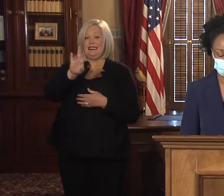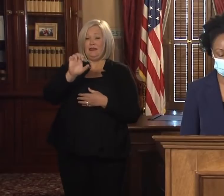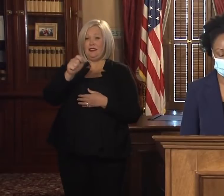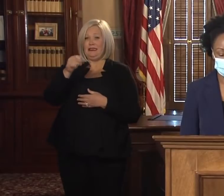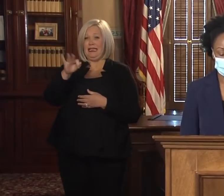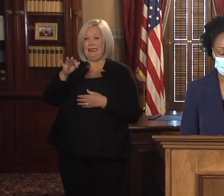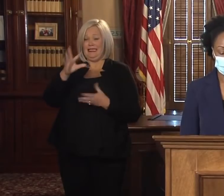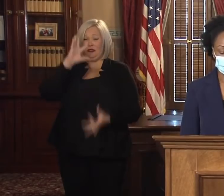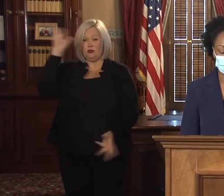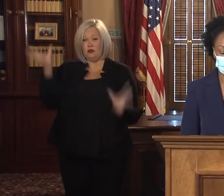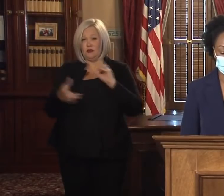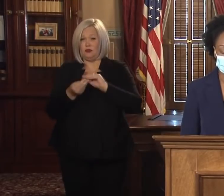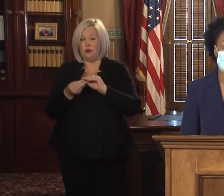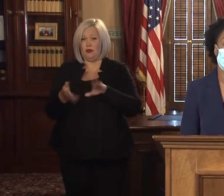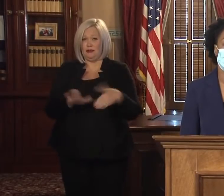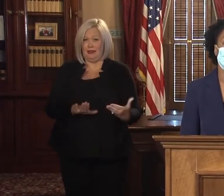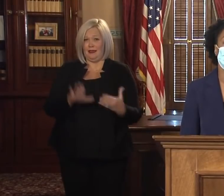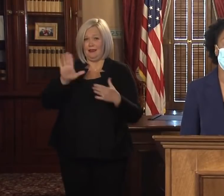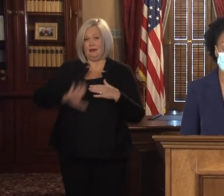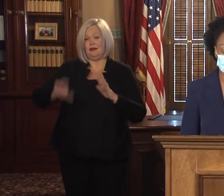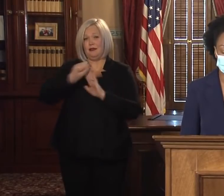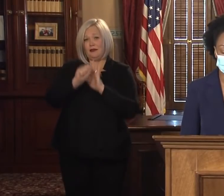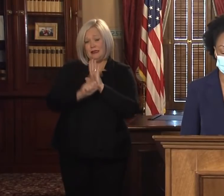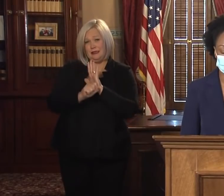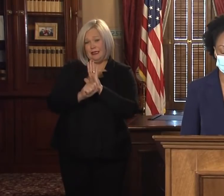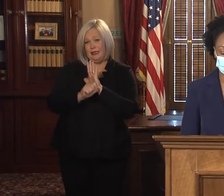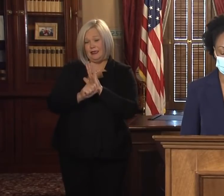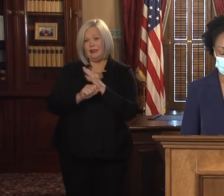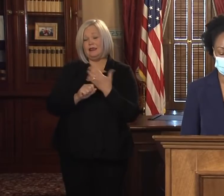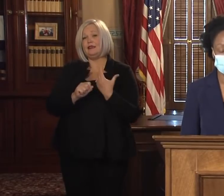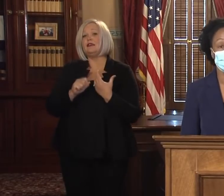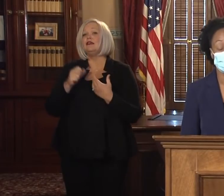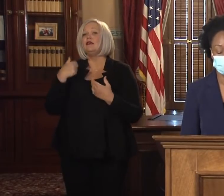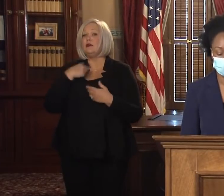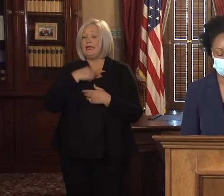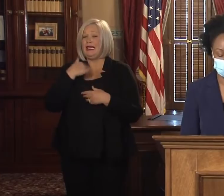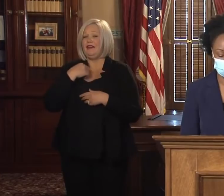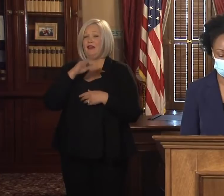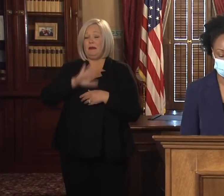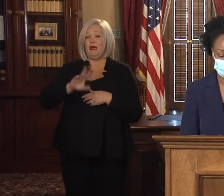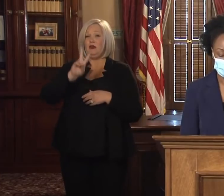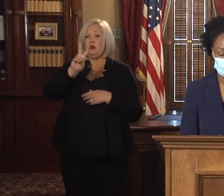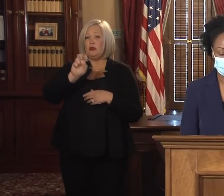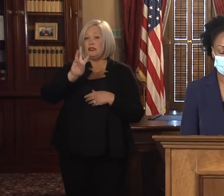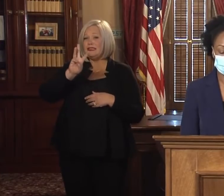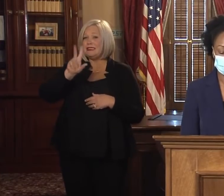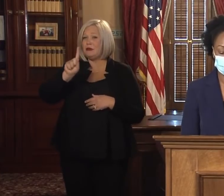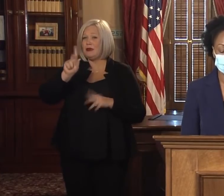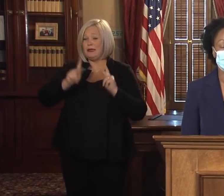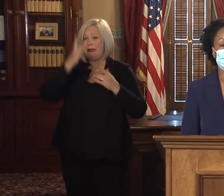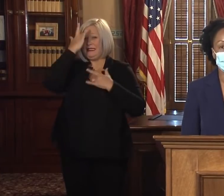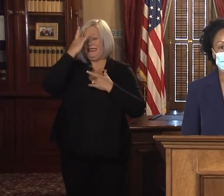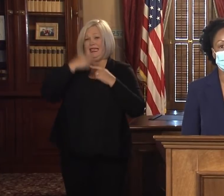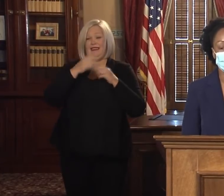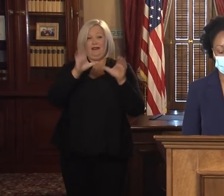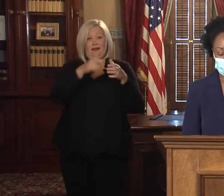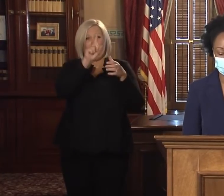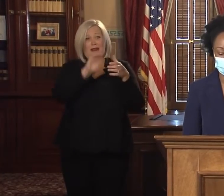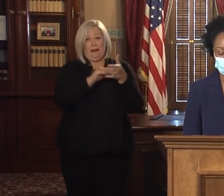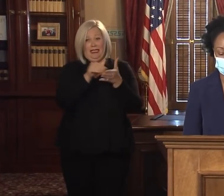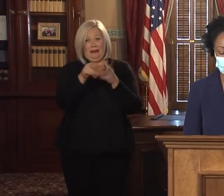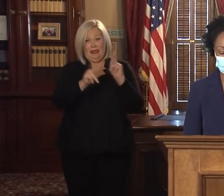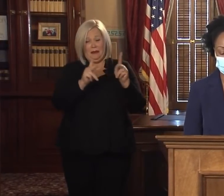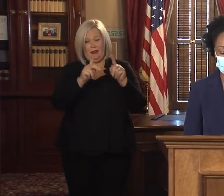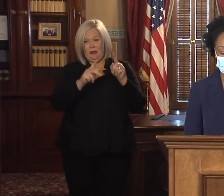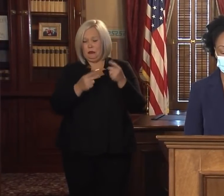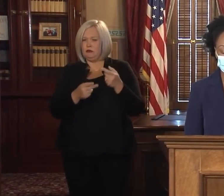in the state. Our overall case rate is 261 cases per million people. We're seeing more than 5